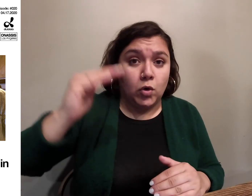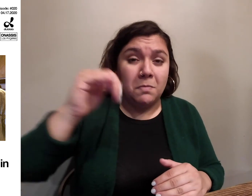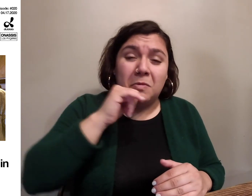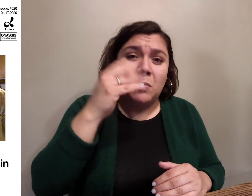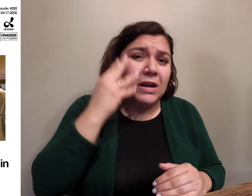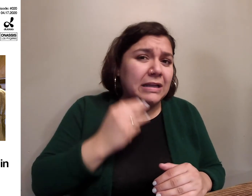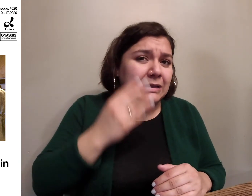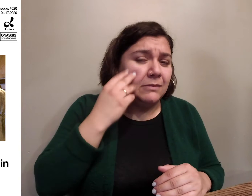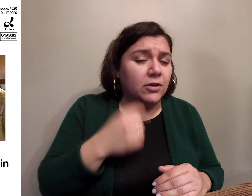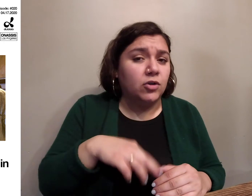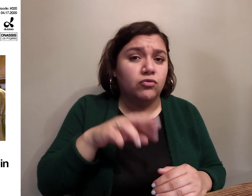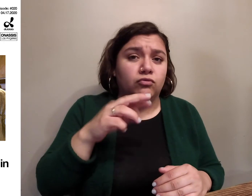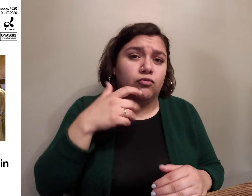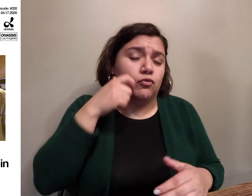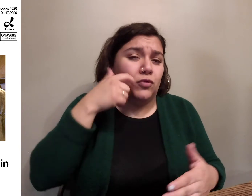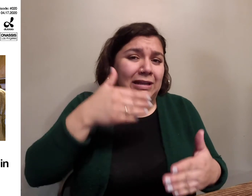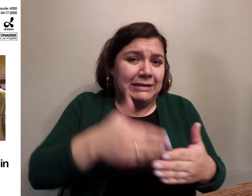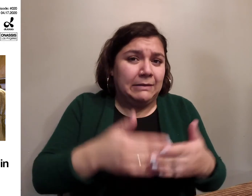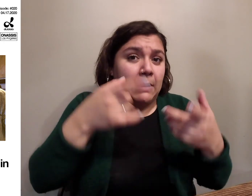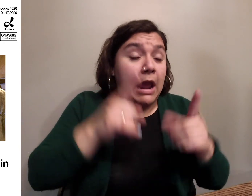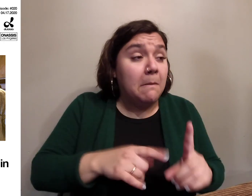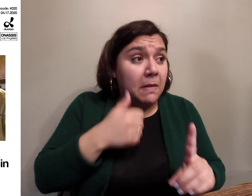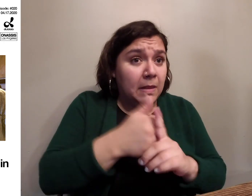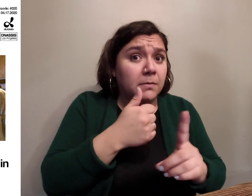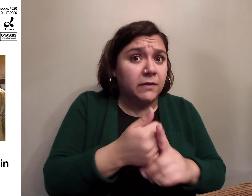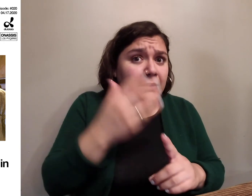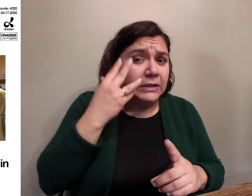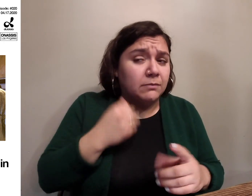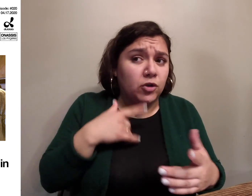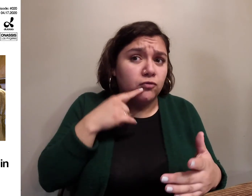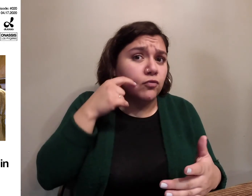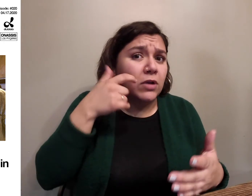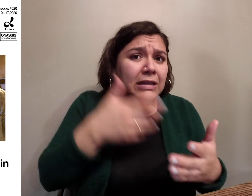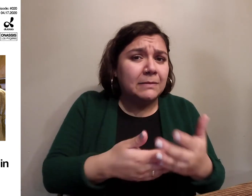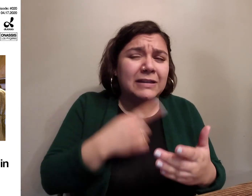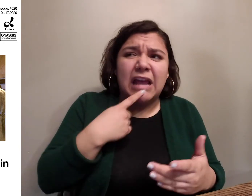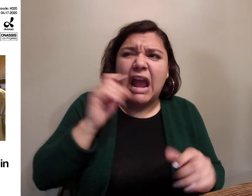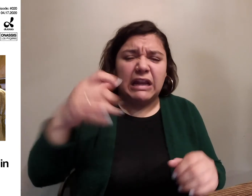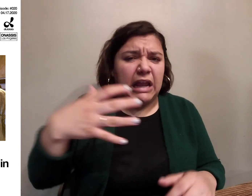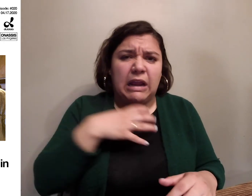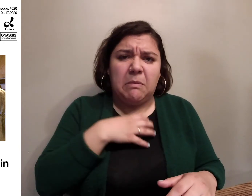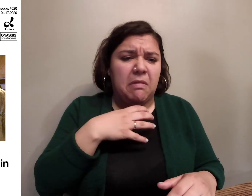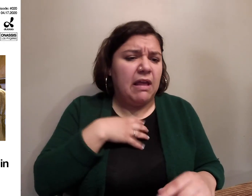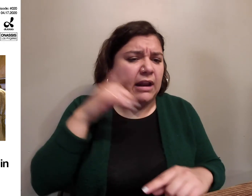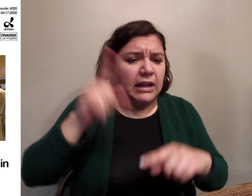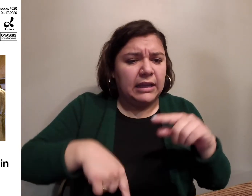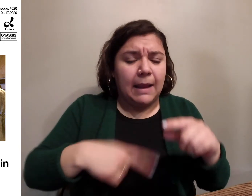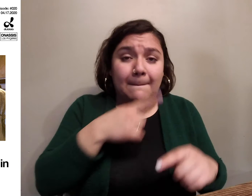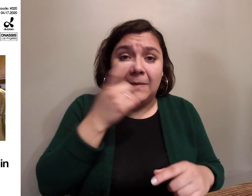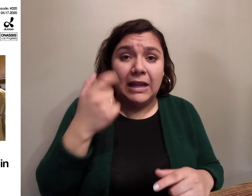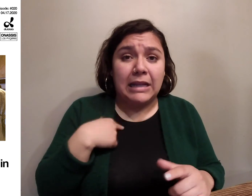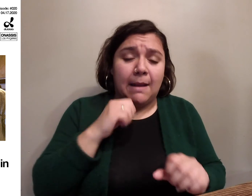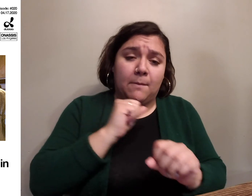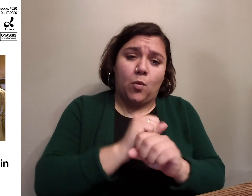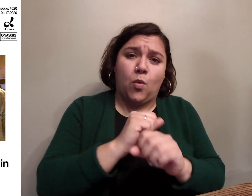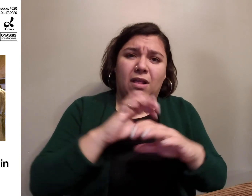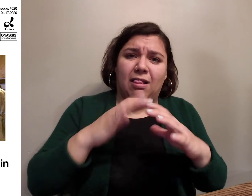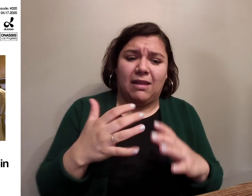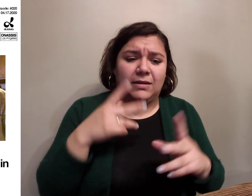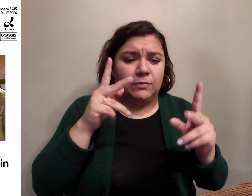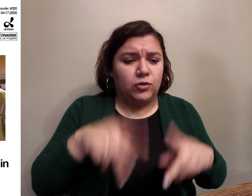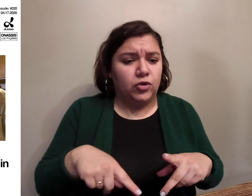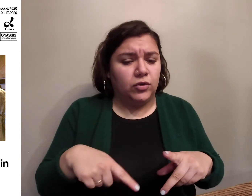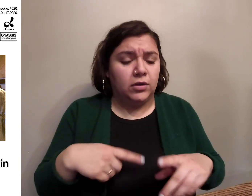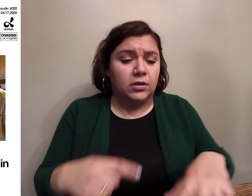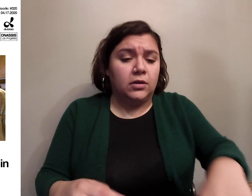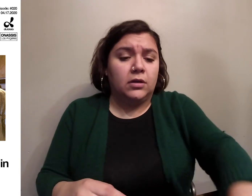were experiencing racism. They just kind of thought, oh, I can't complain about that because I'm a middle class person, I'm a working class, or I'm a ruling class person, I'm like a doctor's